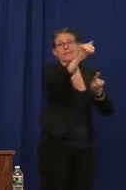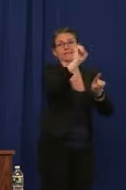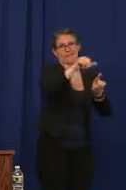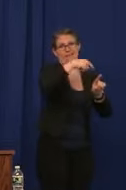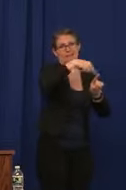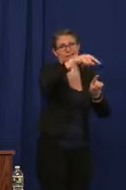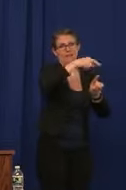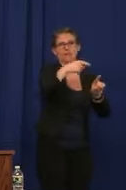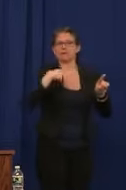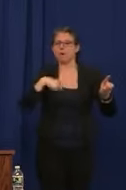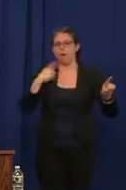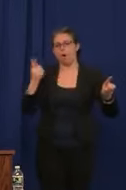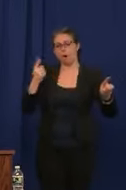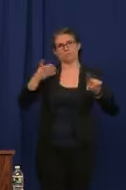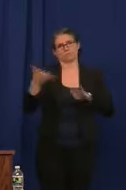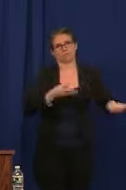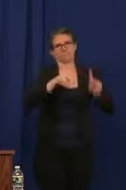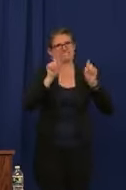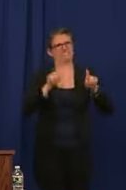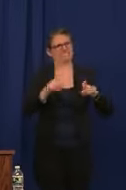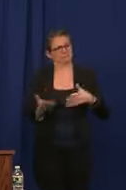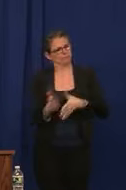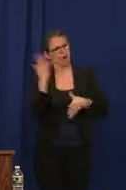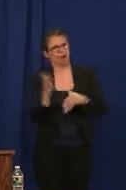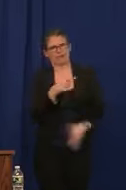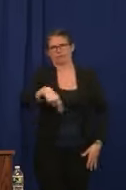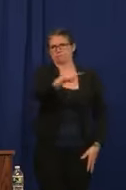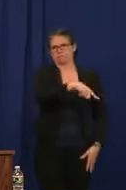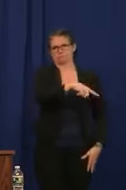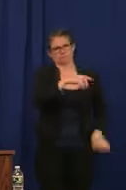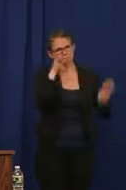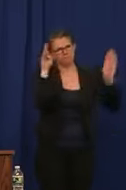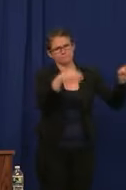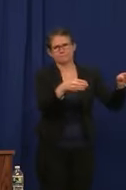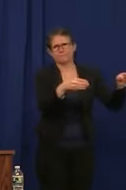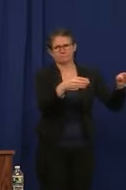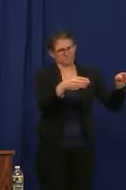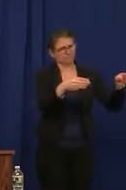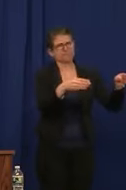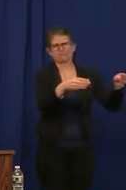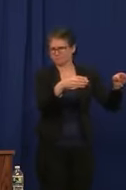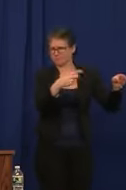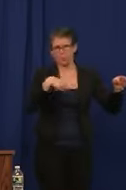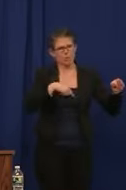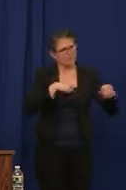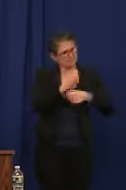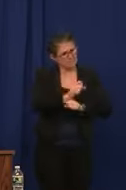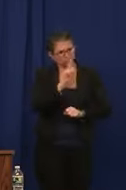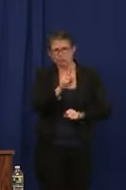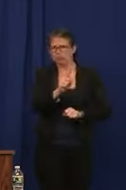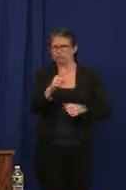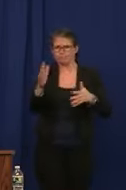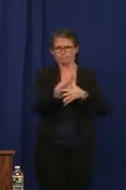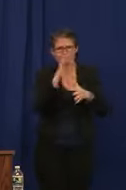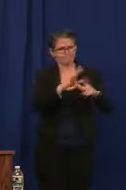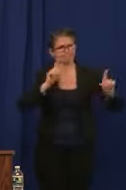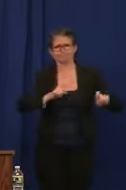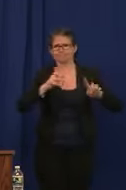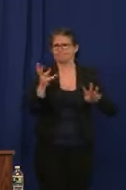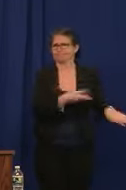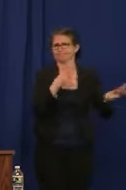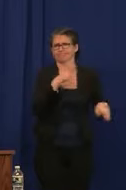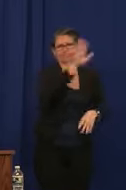work around coronavirus many months ago. Months ago, when we started, we began working with long-term